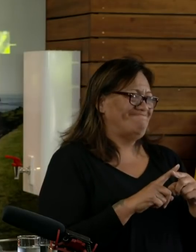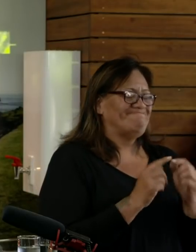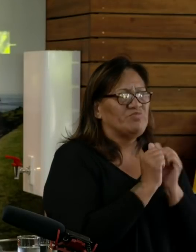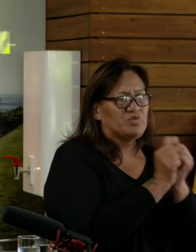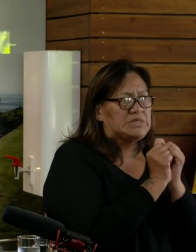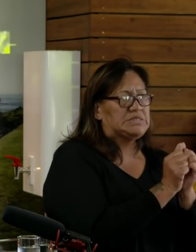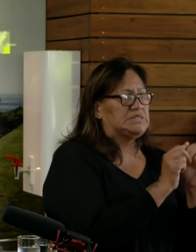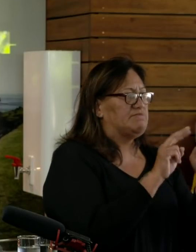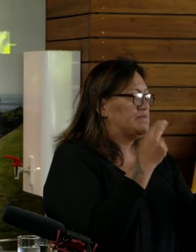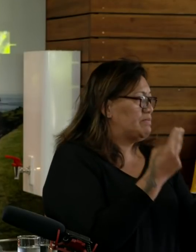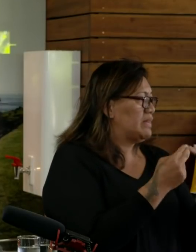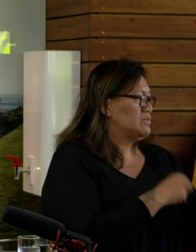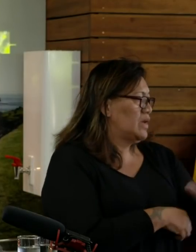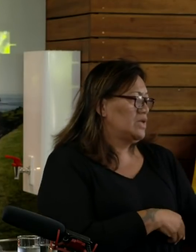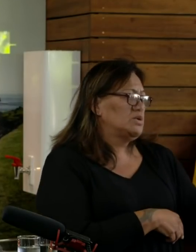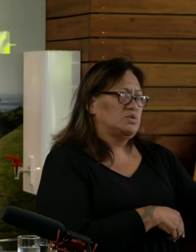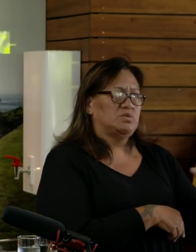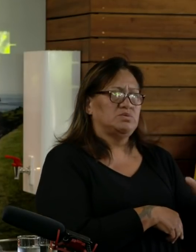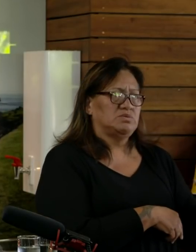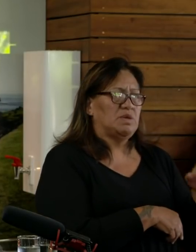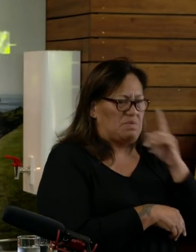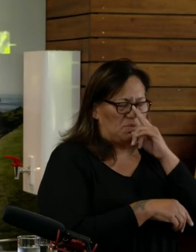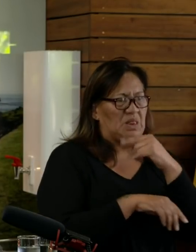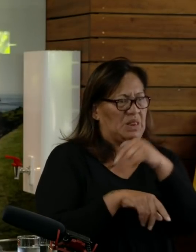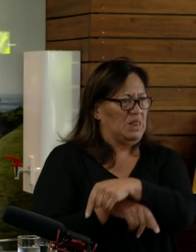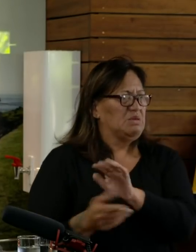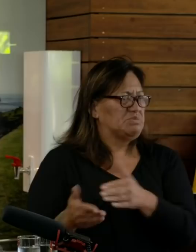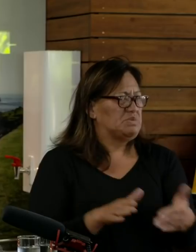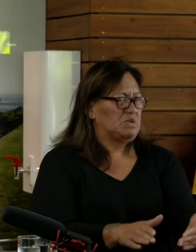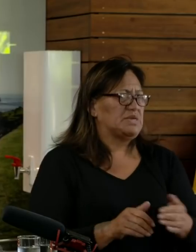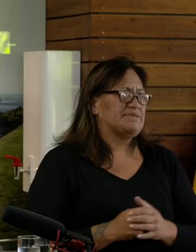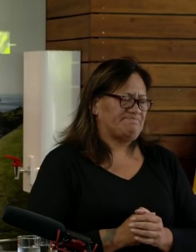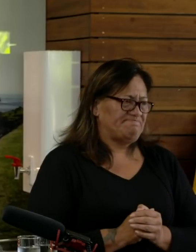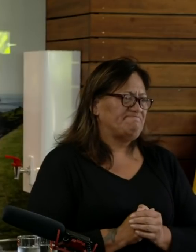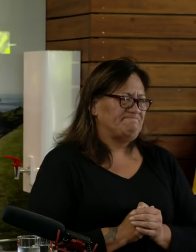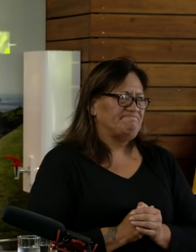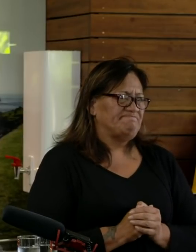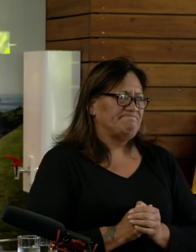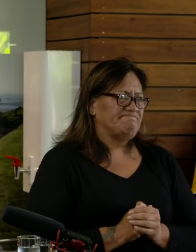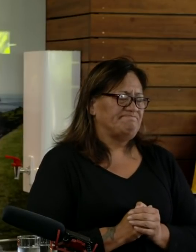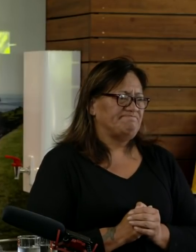friends, family, whānau of those directly affected.